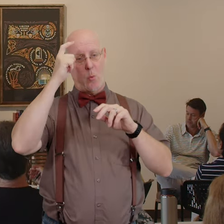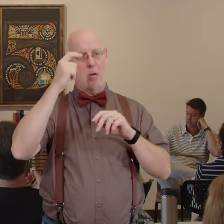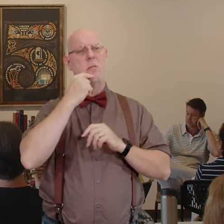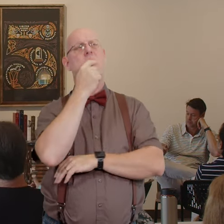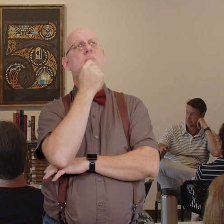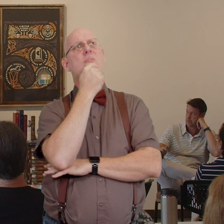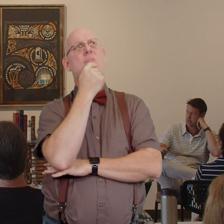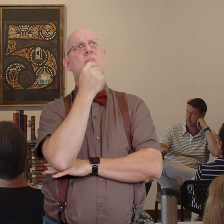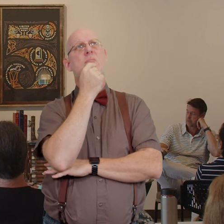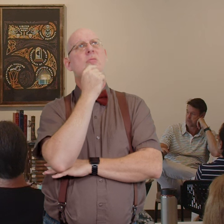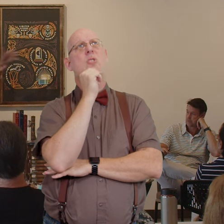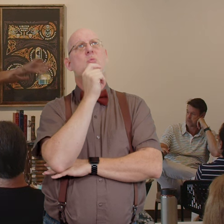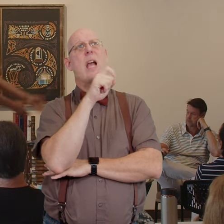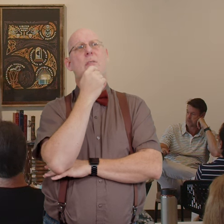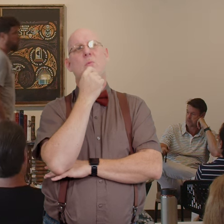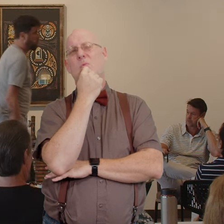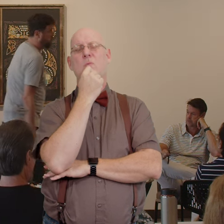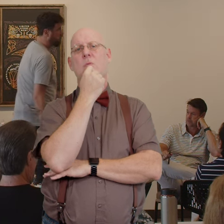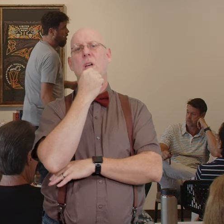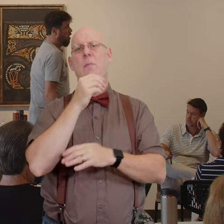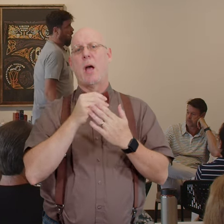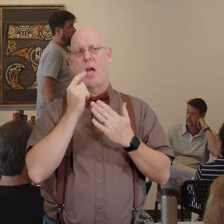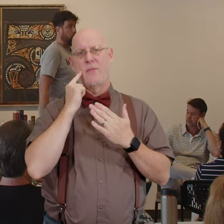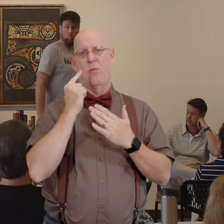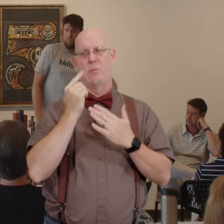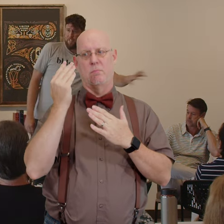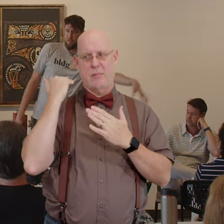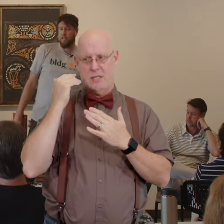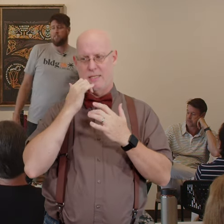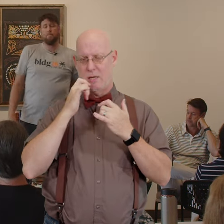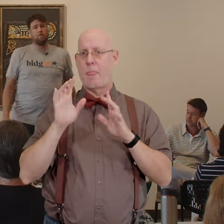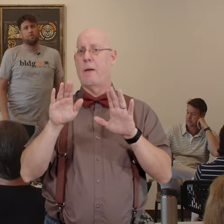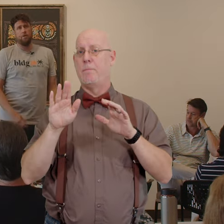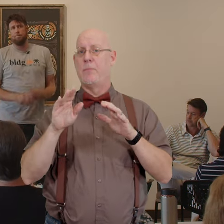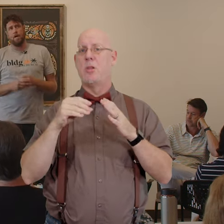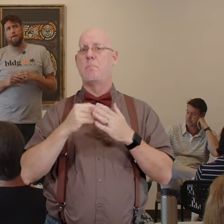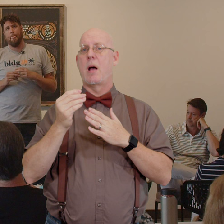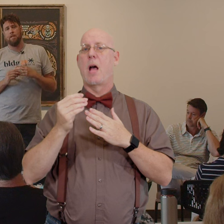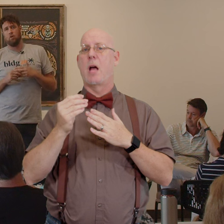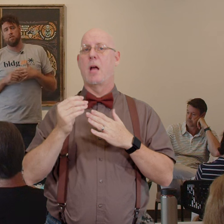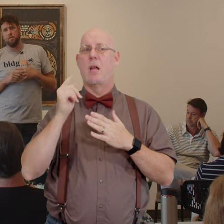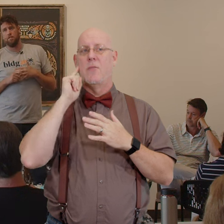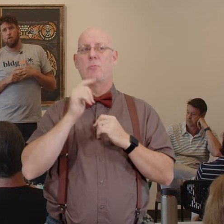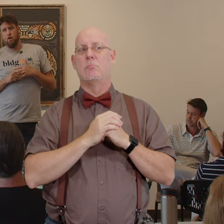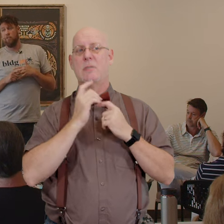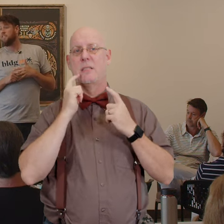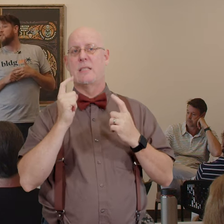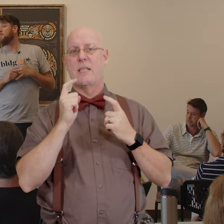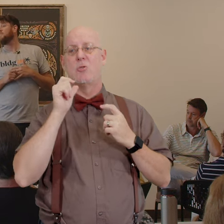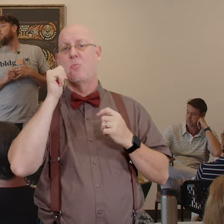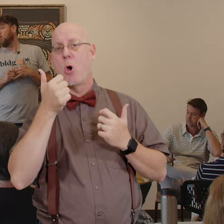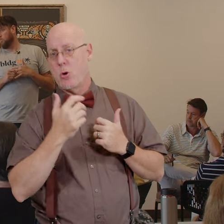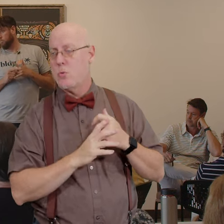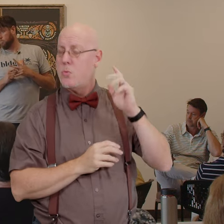wise over the centuries, and they said, you know what, Chuck, you don't even have to, you can buy indulgences for the sins you did yesterday, but also you can buy indulgences for